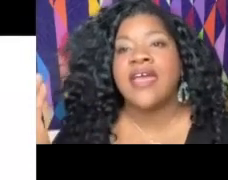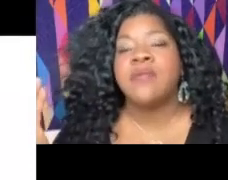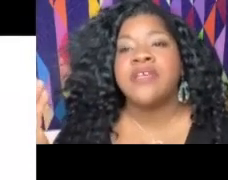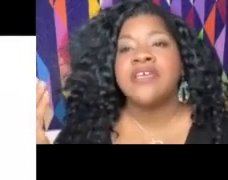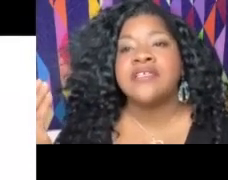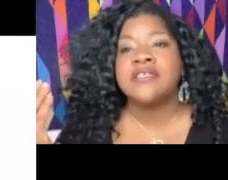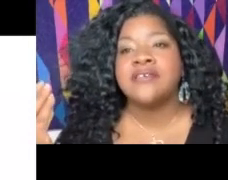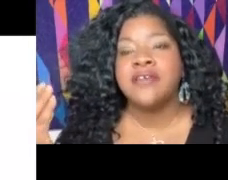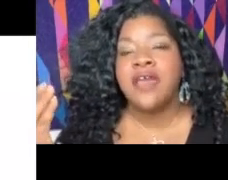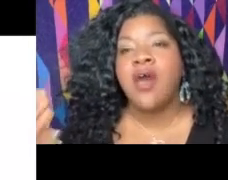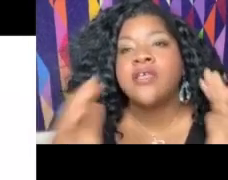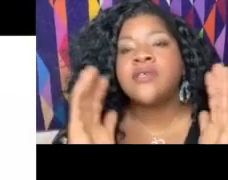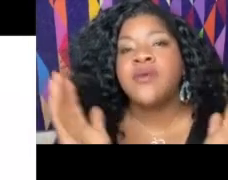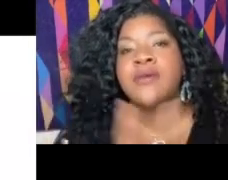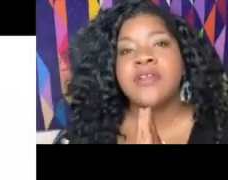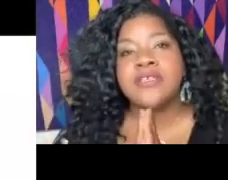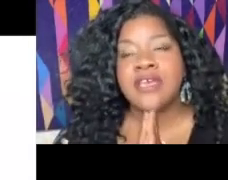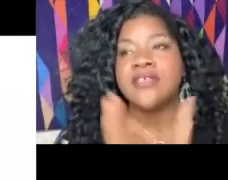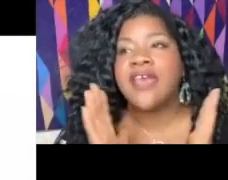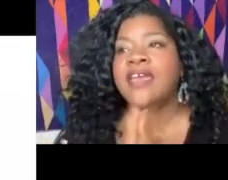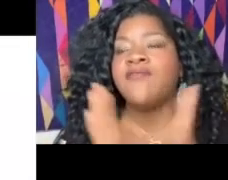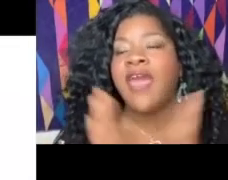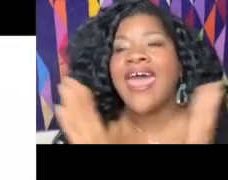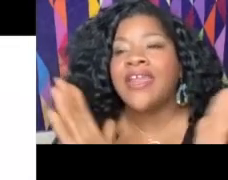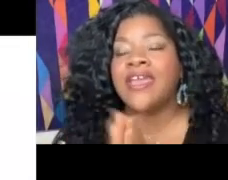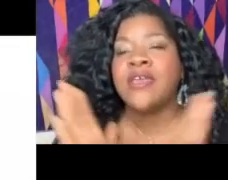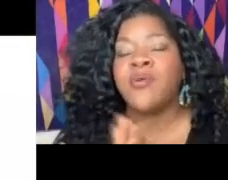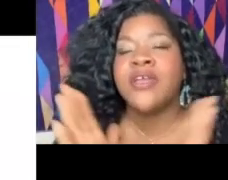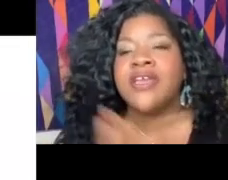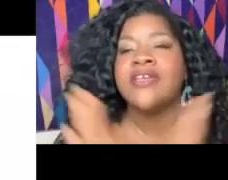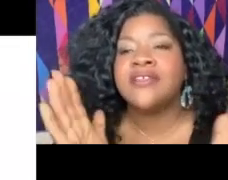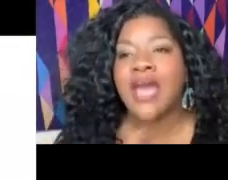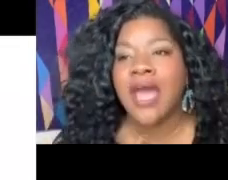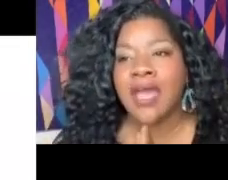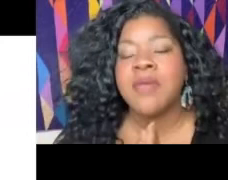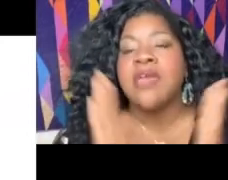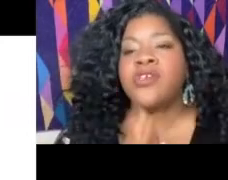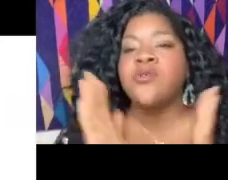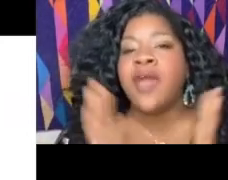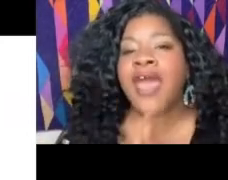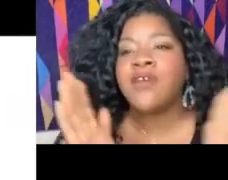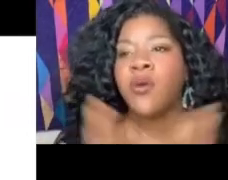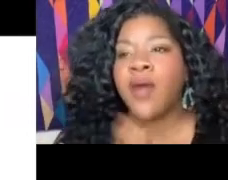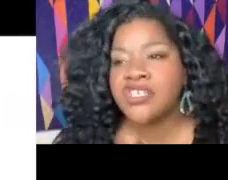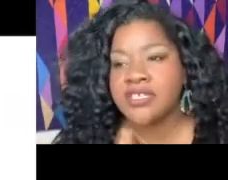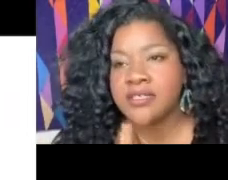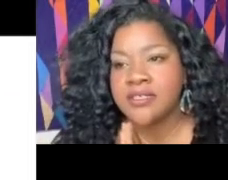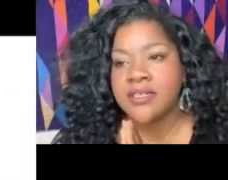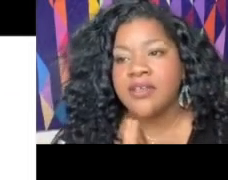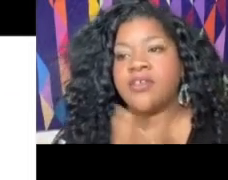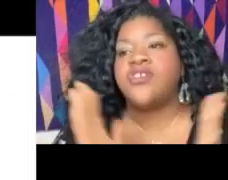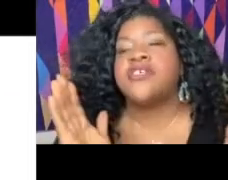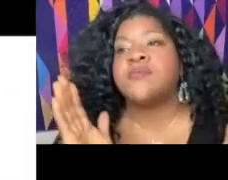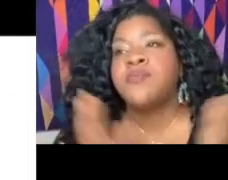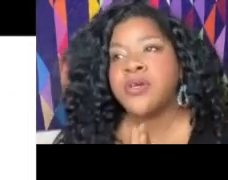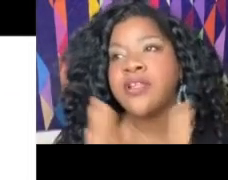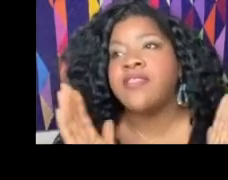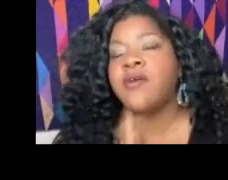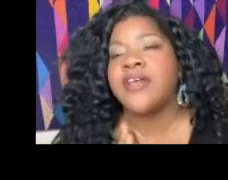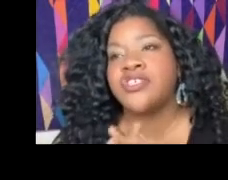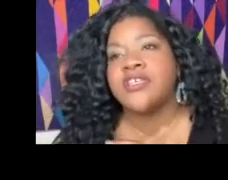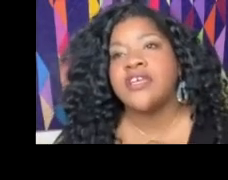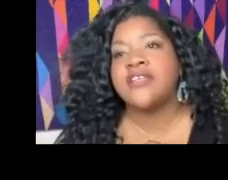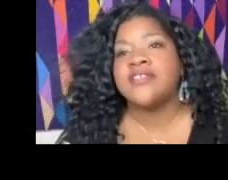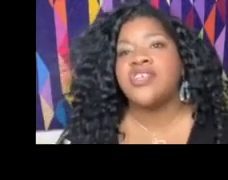Next slide, please. Also, what I want to say is, if at any point in time you have a question, you should just put